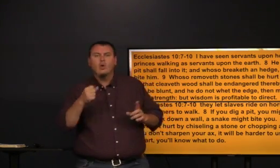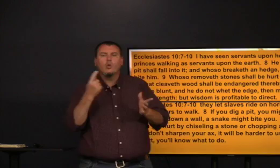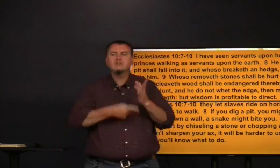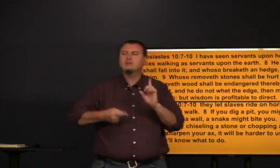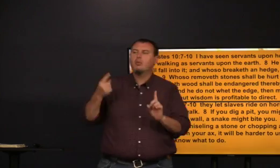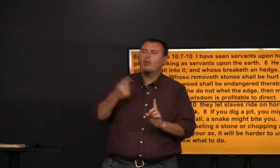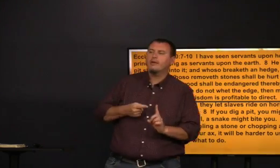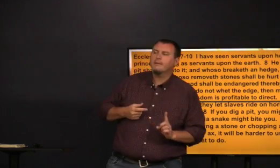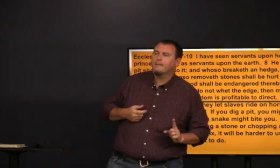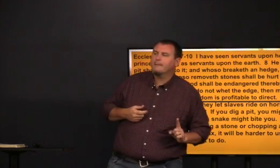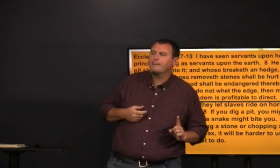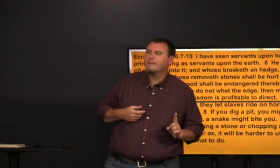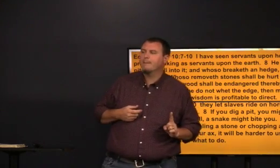What's the point?